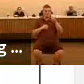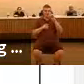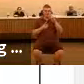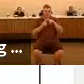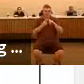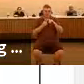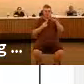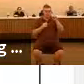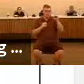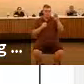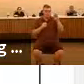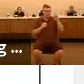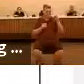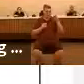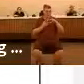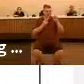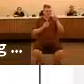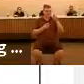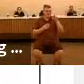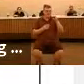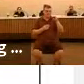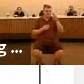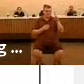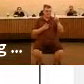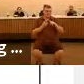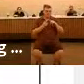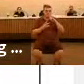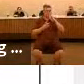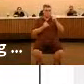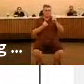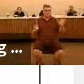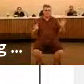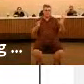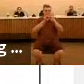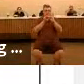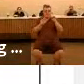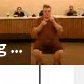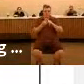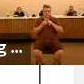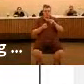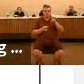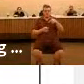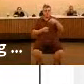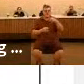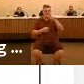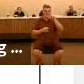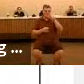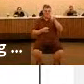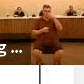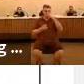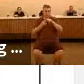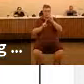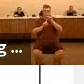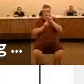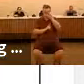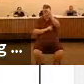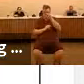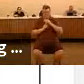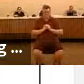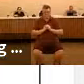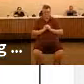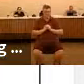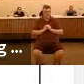Authors Avenue and Evans Road, which both connect to Lehigh Station Road to the north.